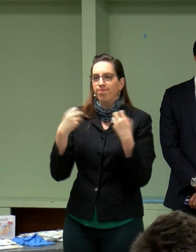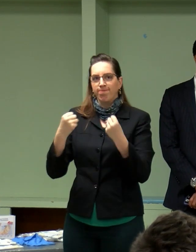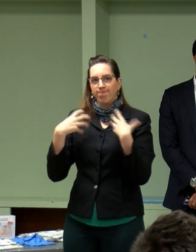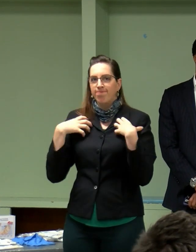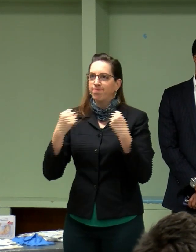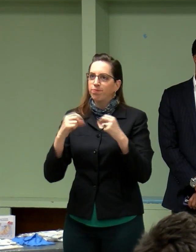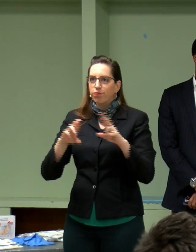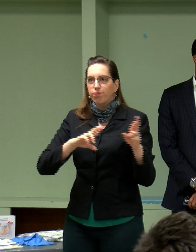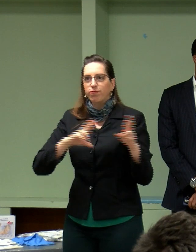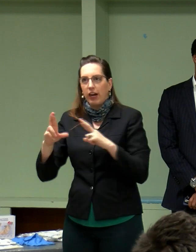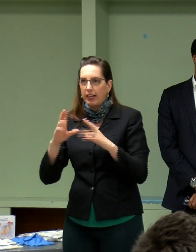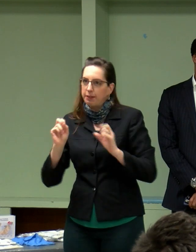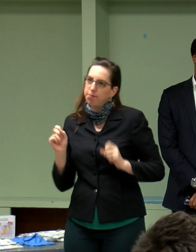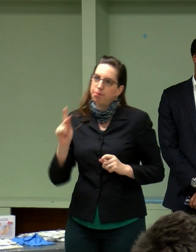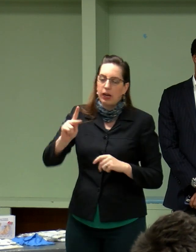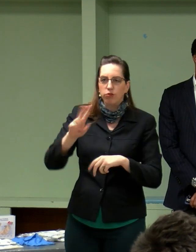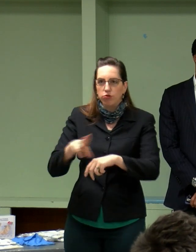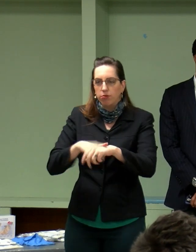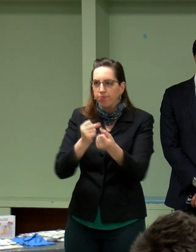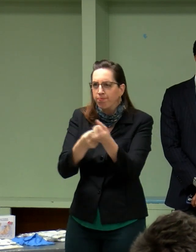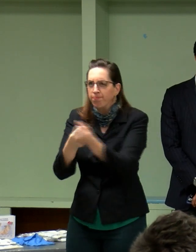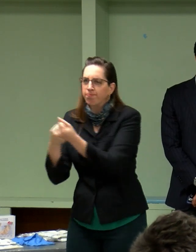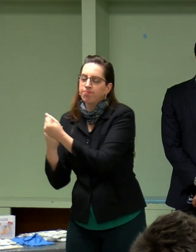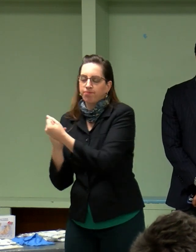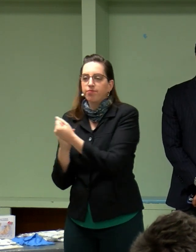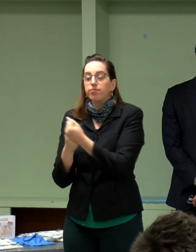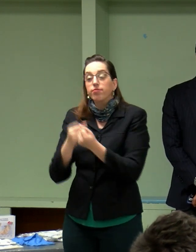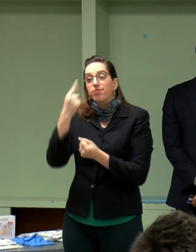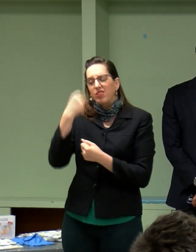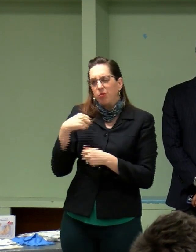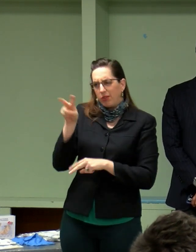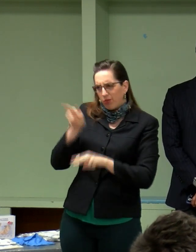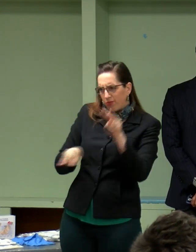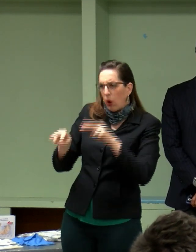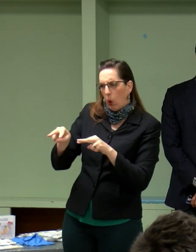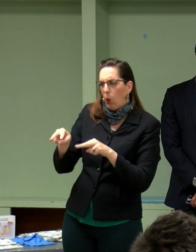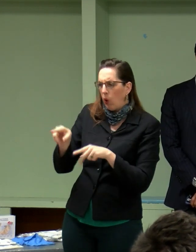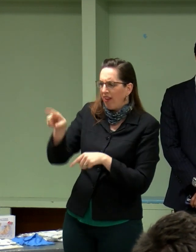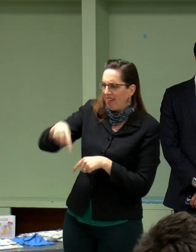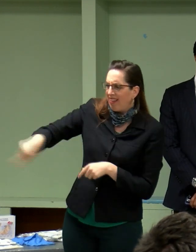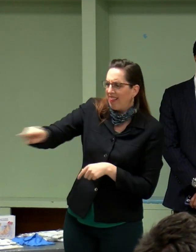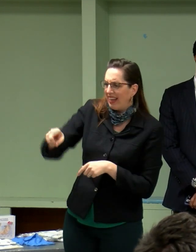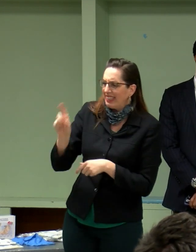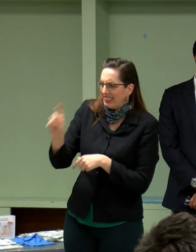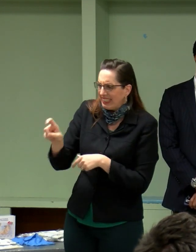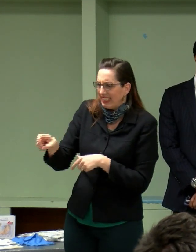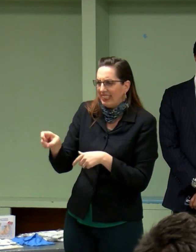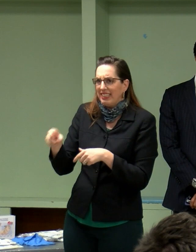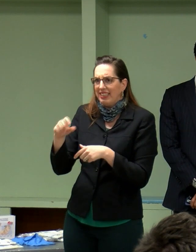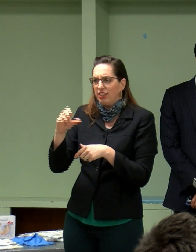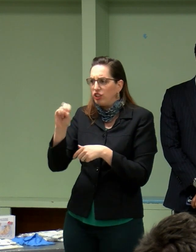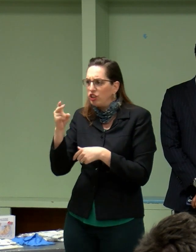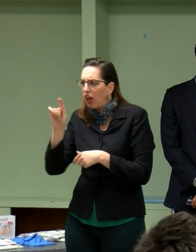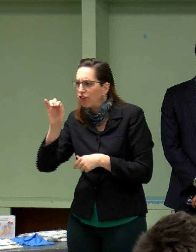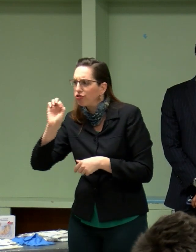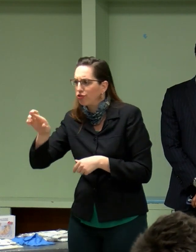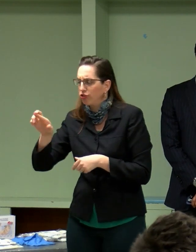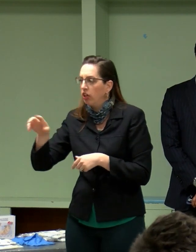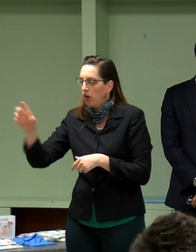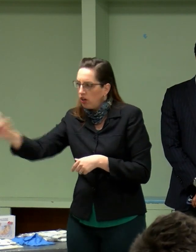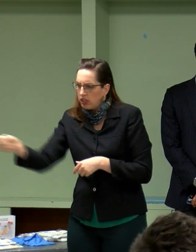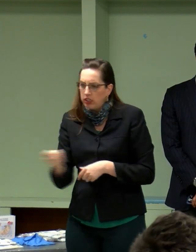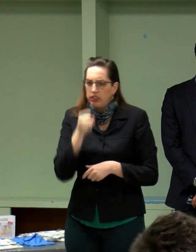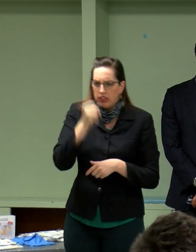so with that, we're seeing people that need to be sheltered becoming permanently housed. And that's the important piece of